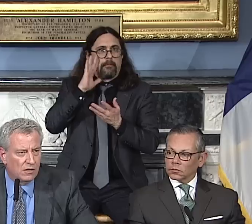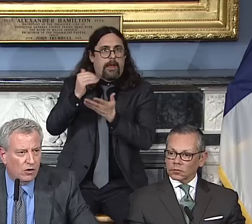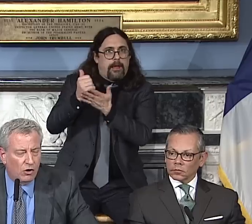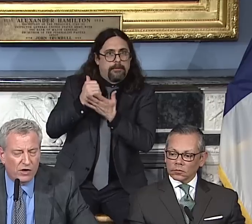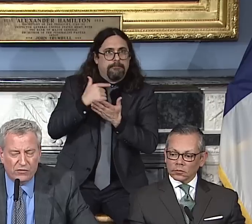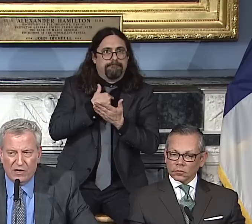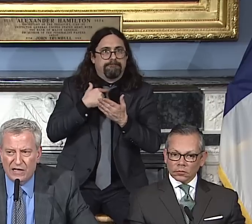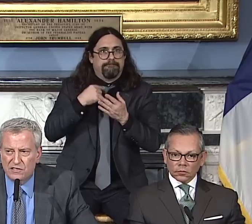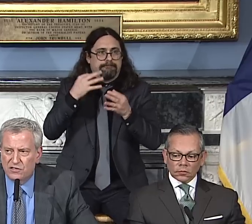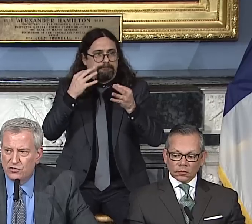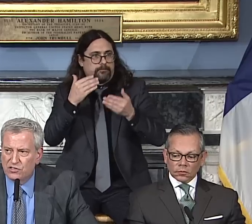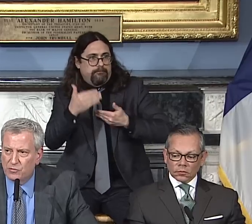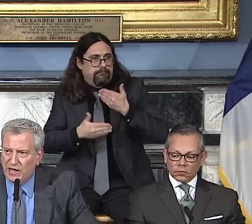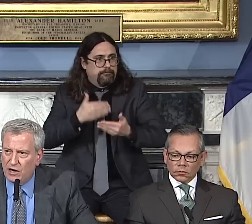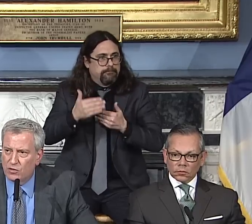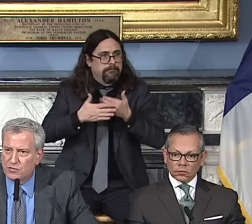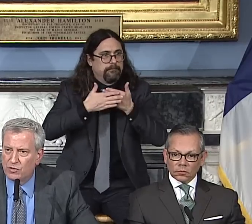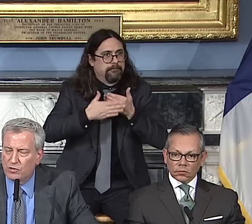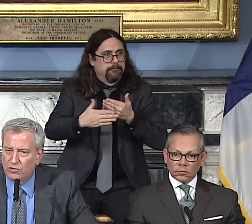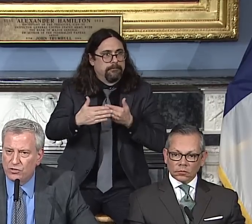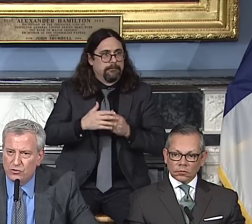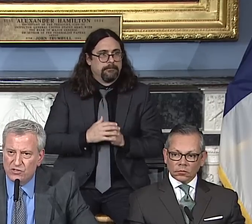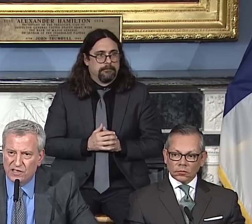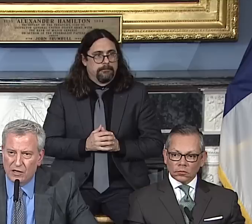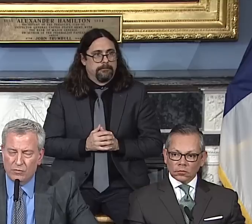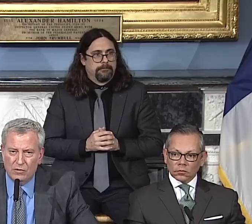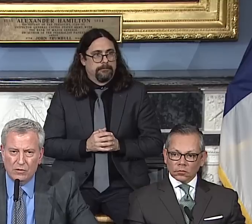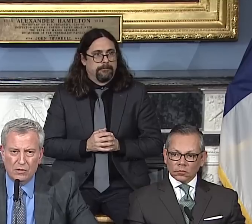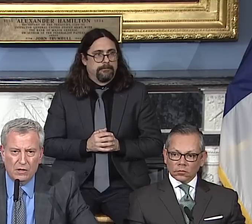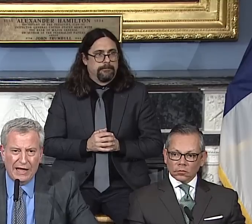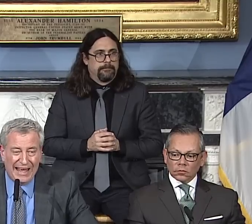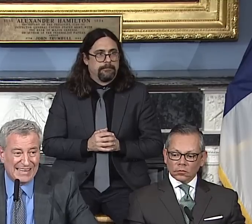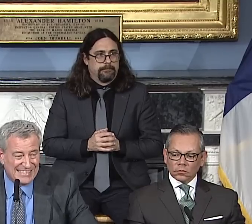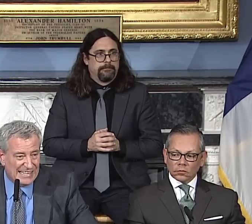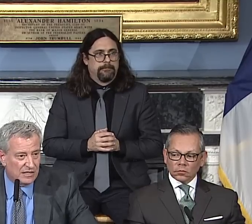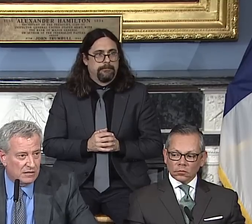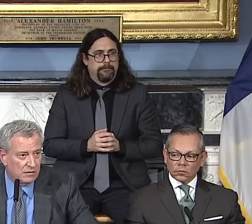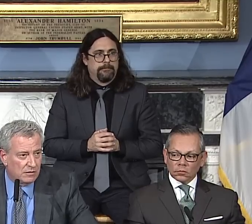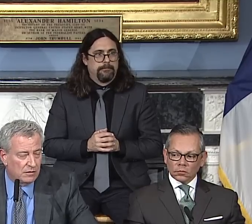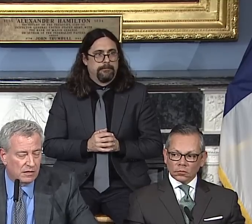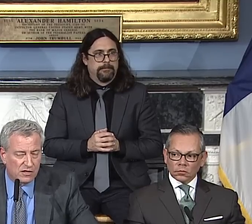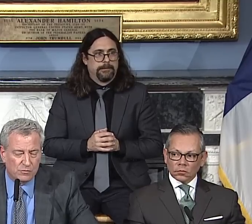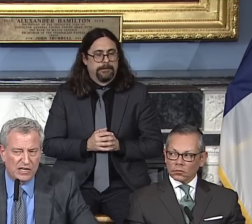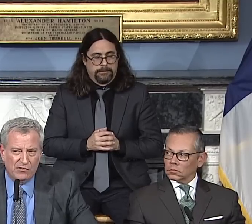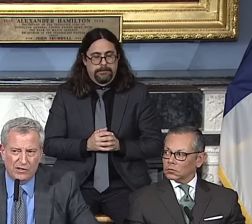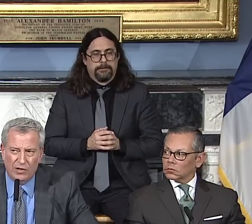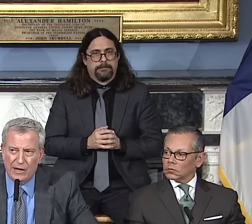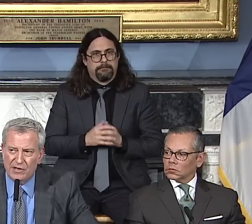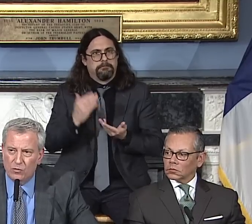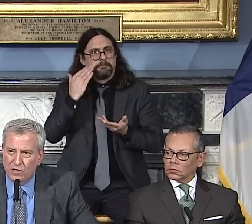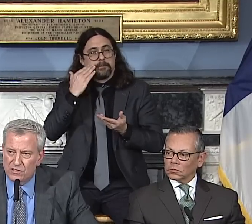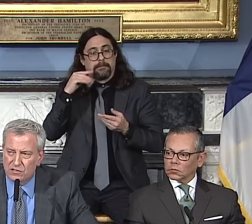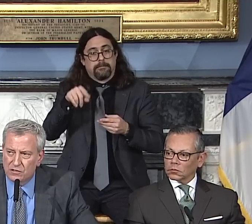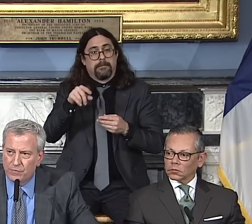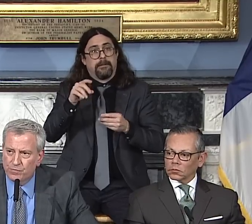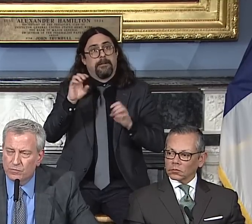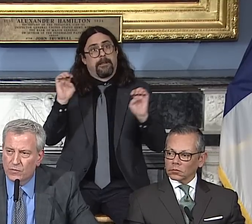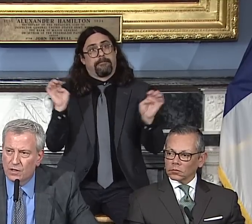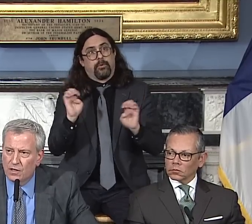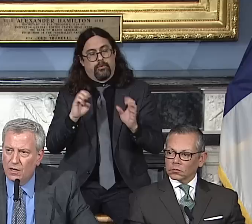emergency authorizes the use of the powers, but we will use them as needed. It doesn't mean everything will happen at